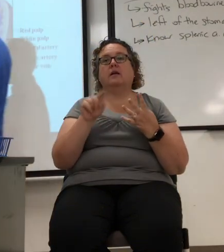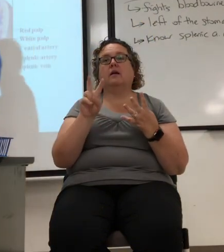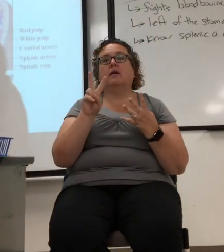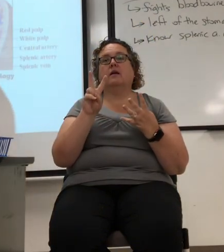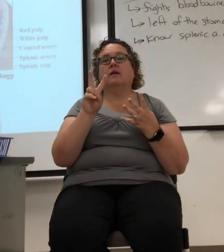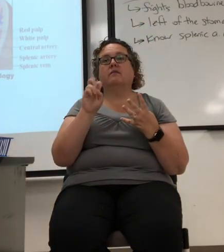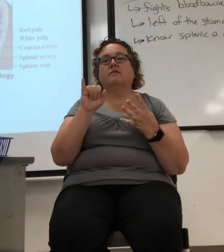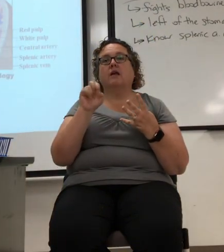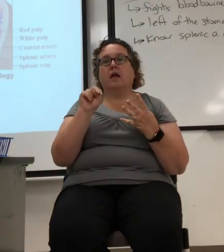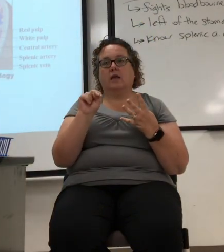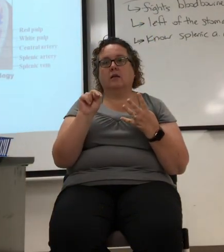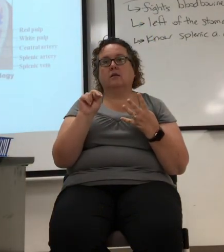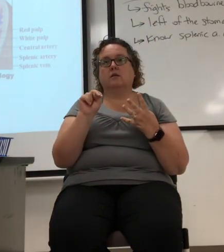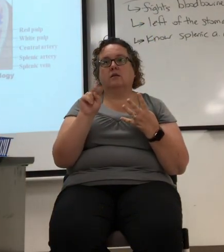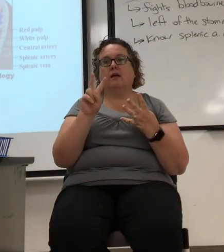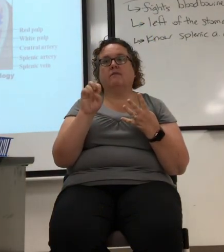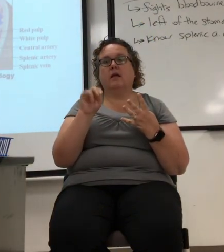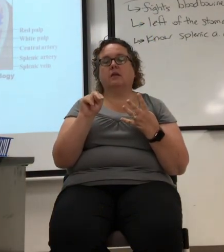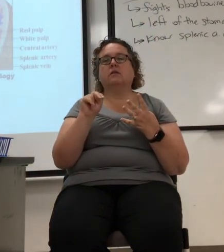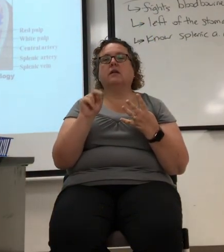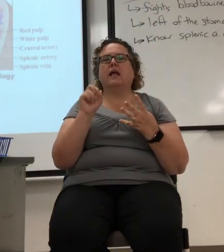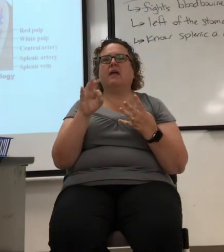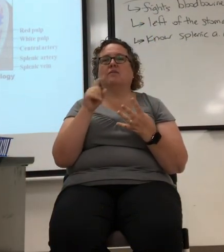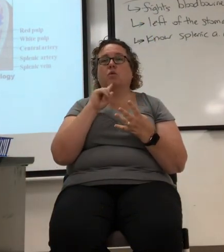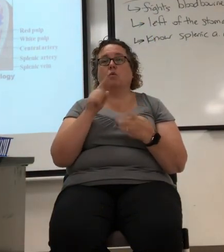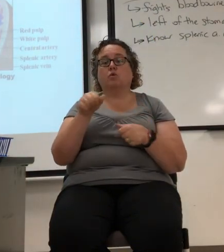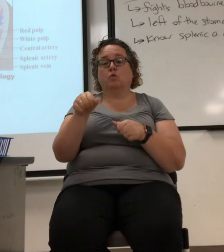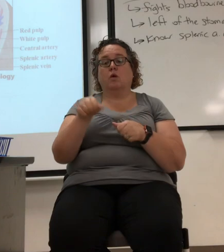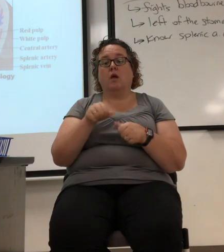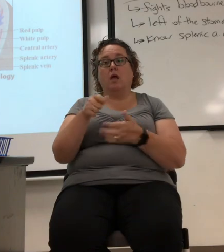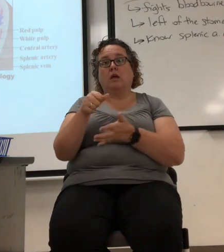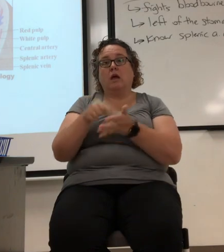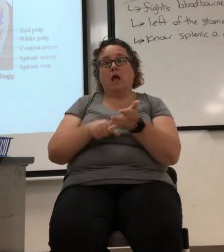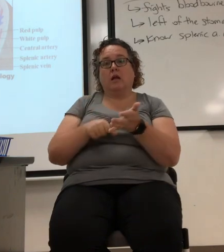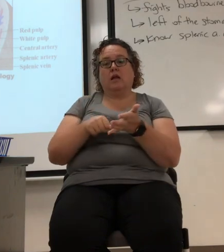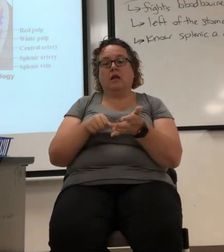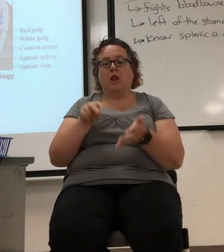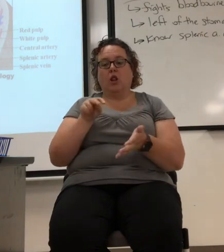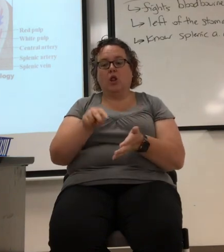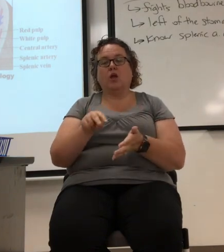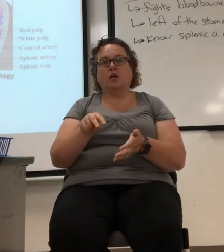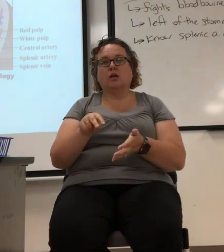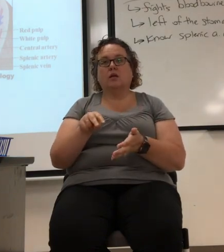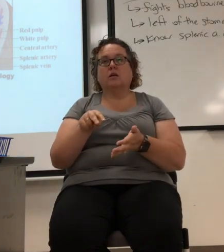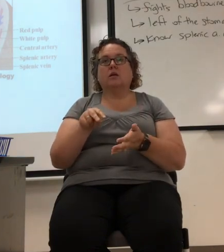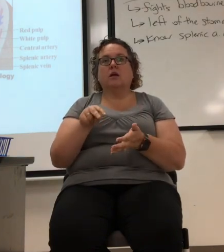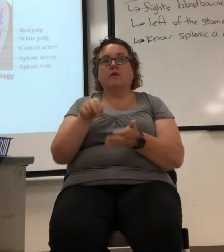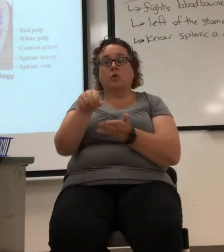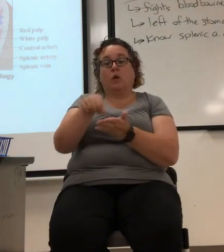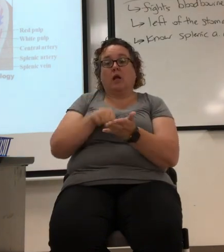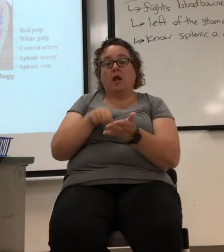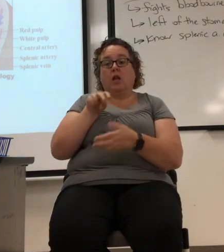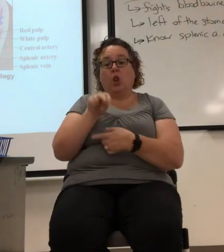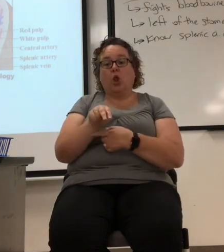If you were to cut it open and look at the tissue, there's basically, upon fresh dissection, red pulp and white pulp.